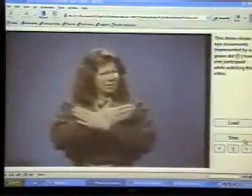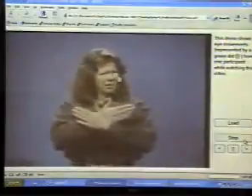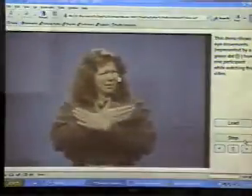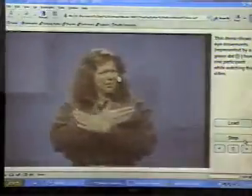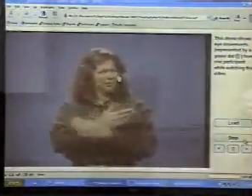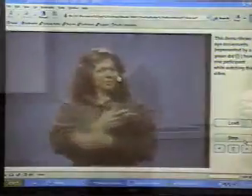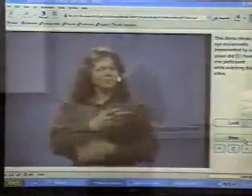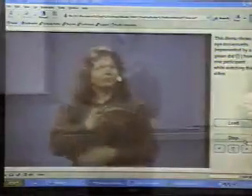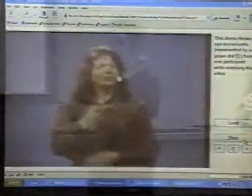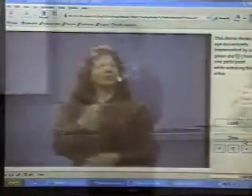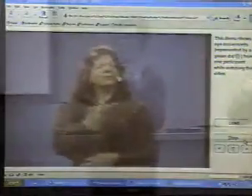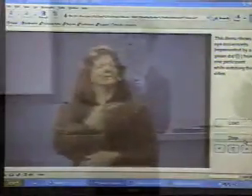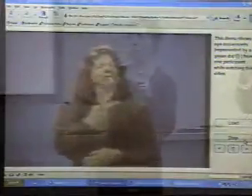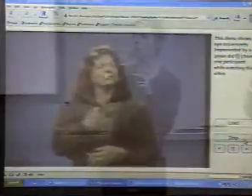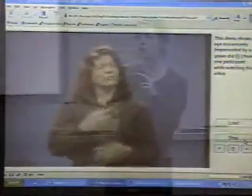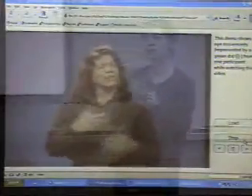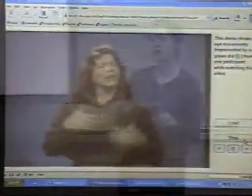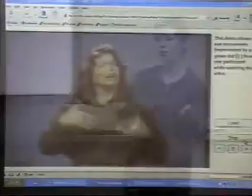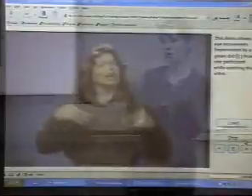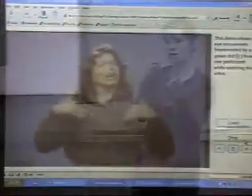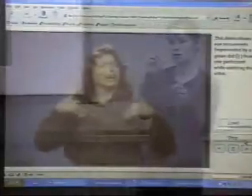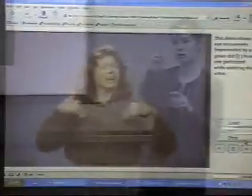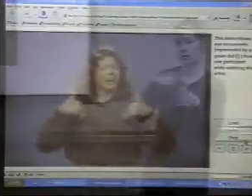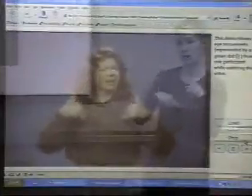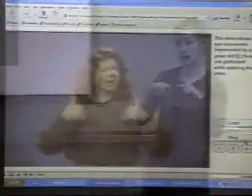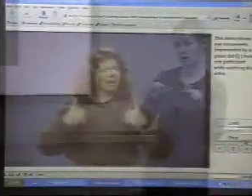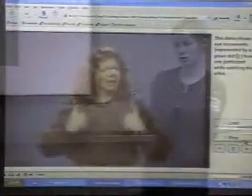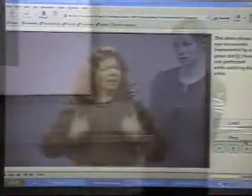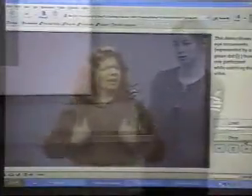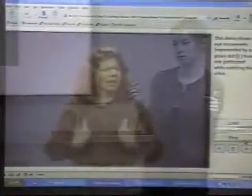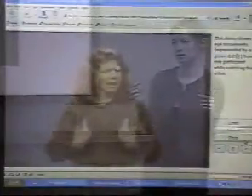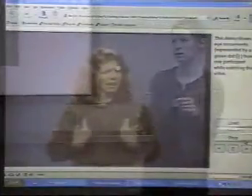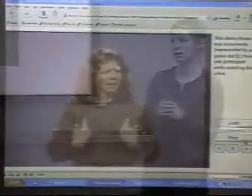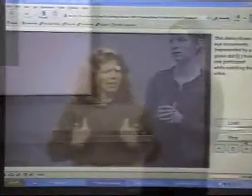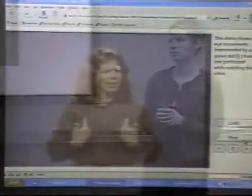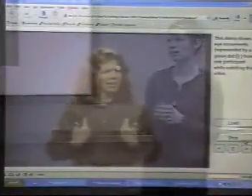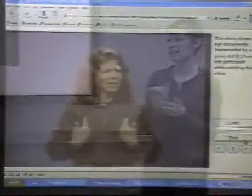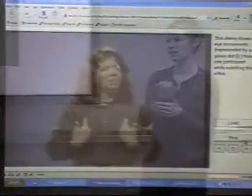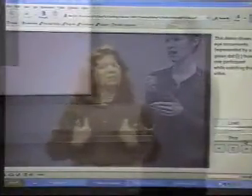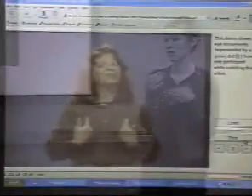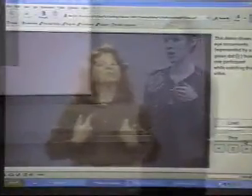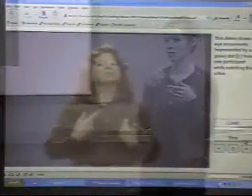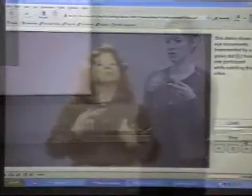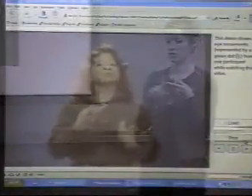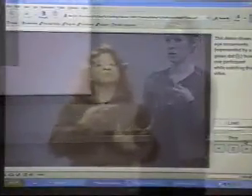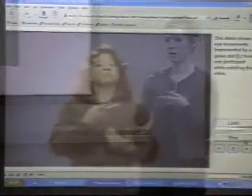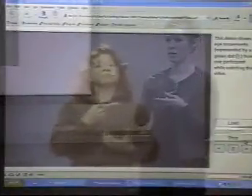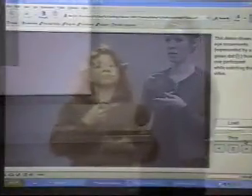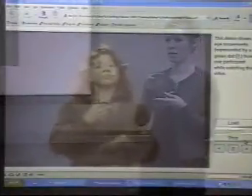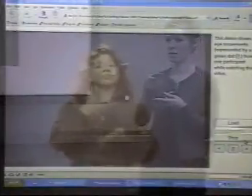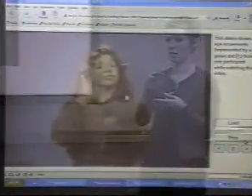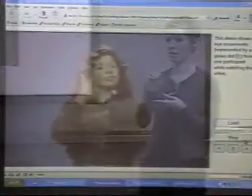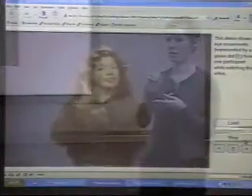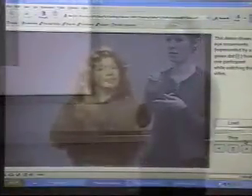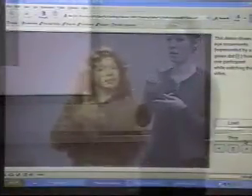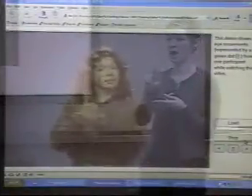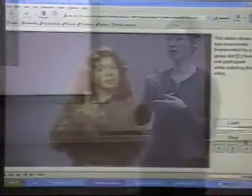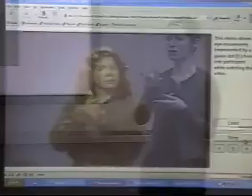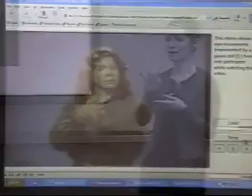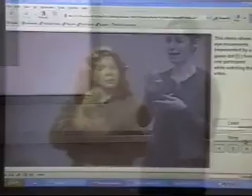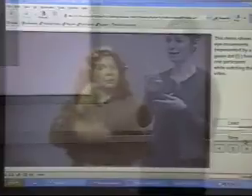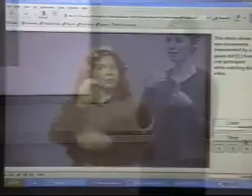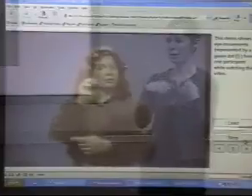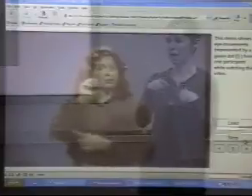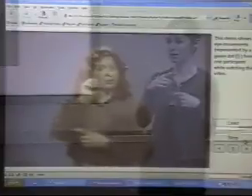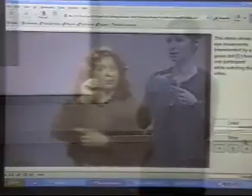important in sign language. So that's another way to modulate signs. And so that's sort of a little proof of concept